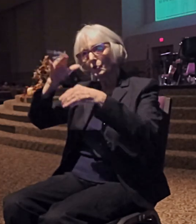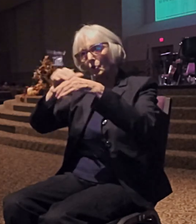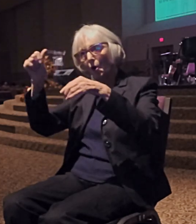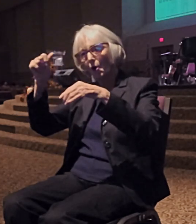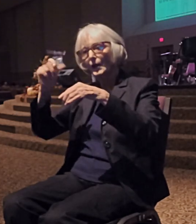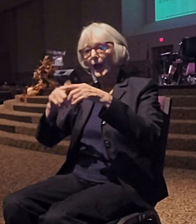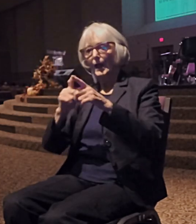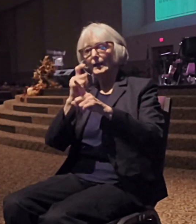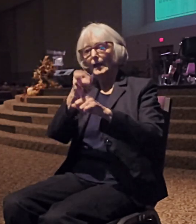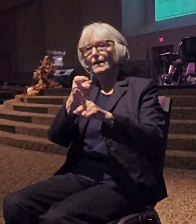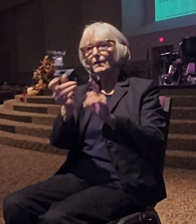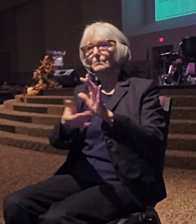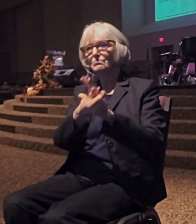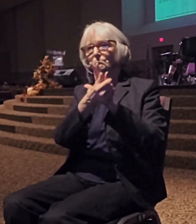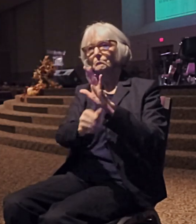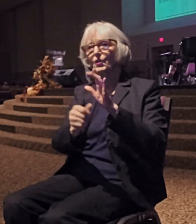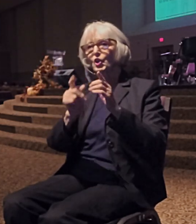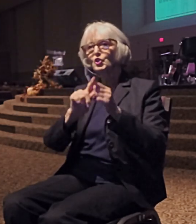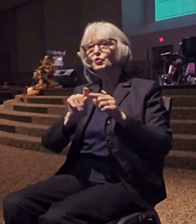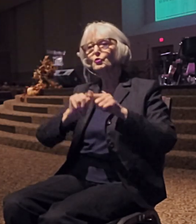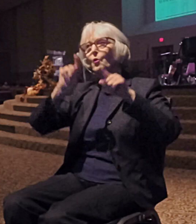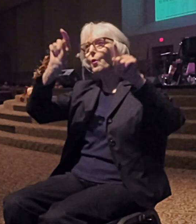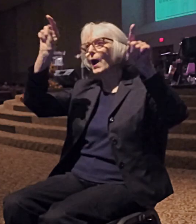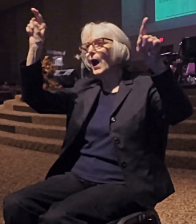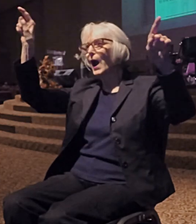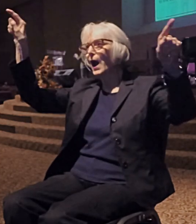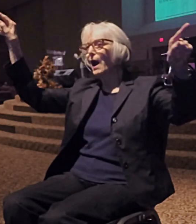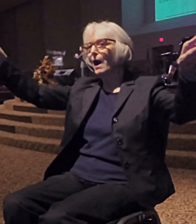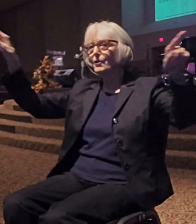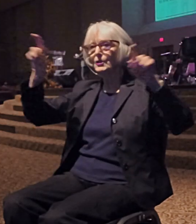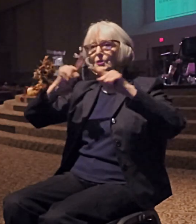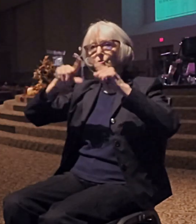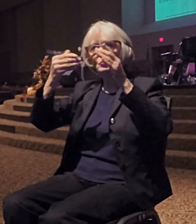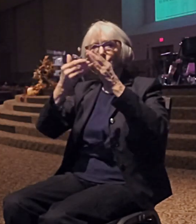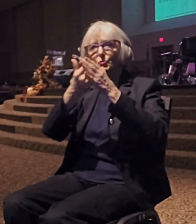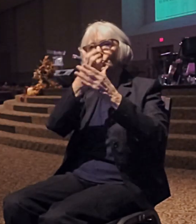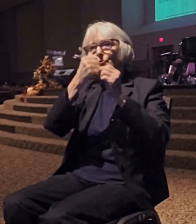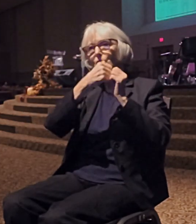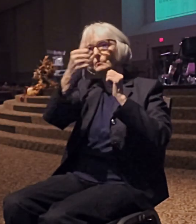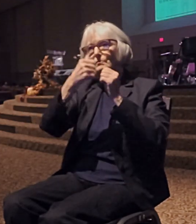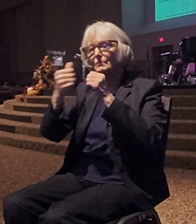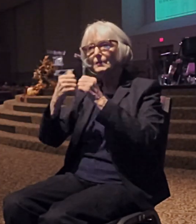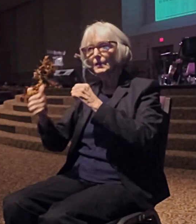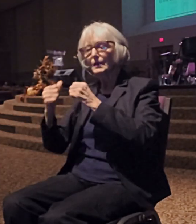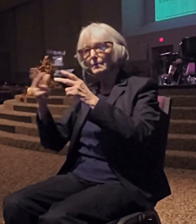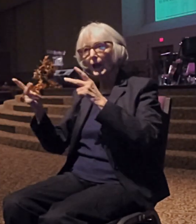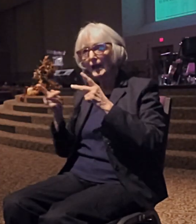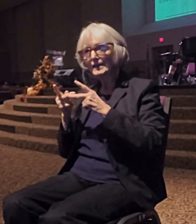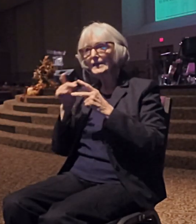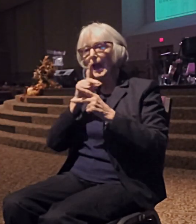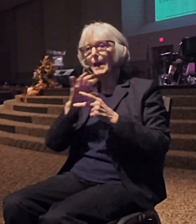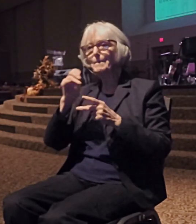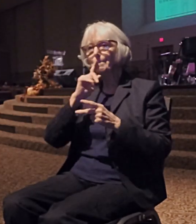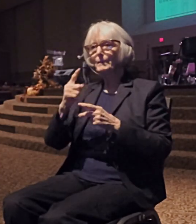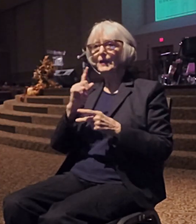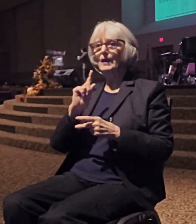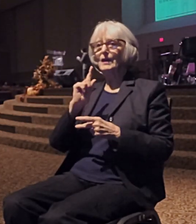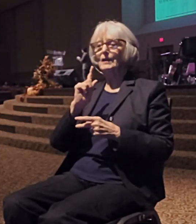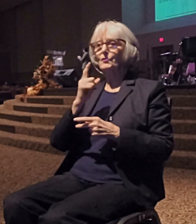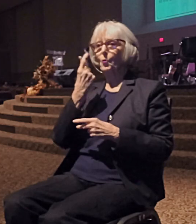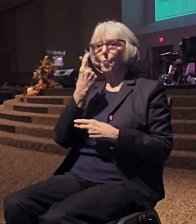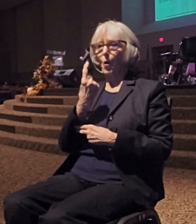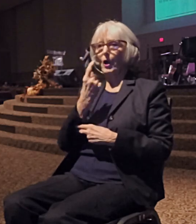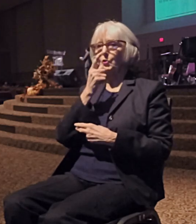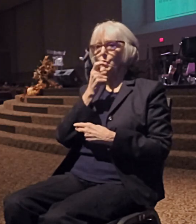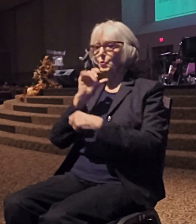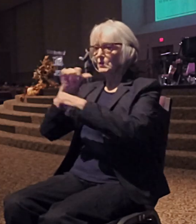and gifted to go out into new or hard places and be the pioneer planning the church,